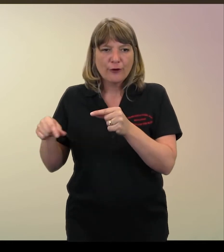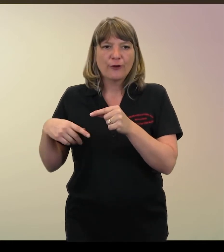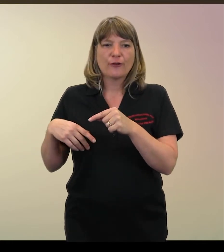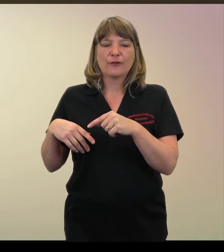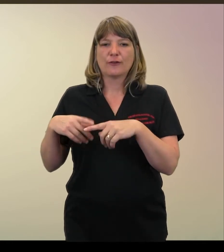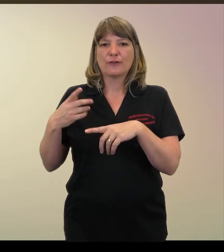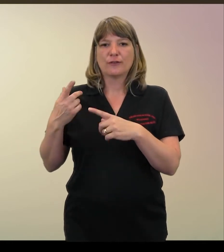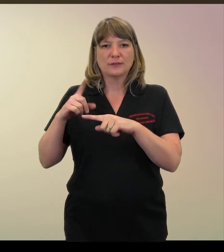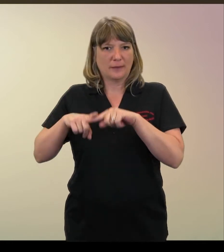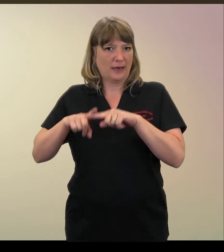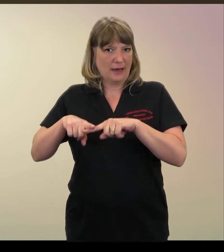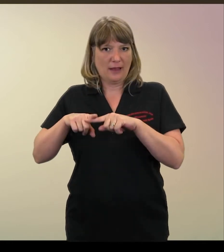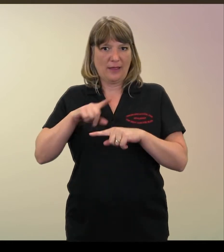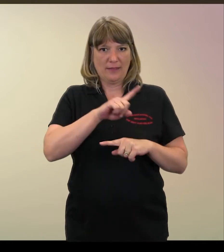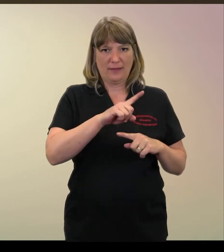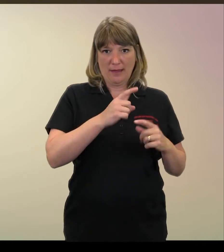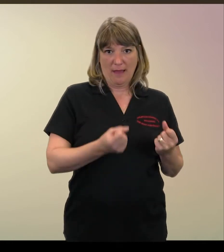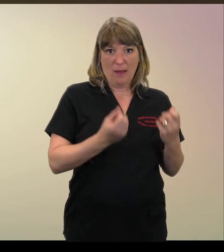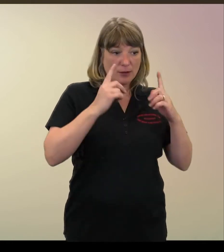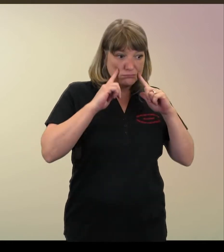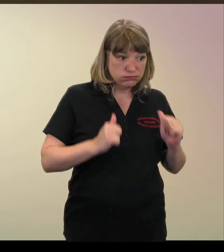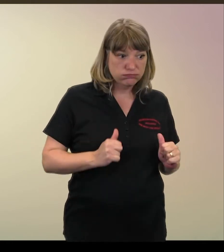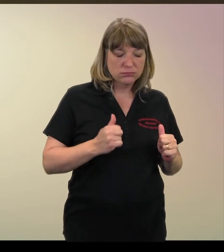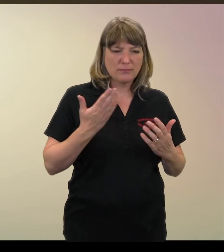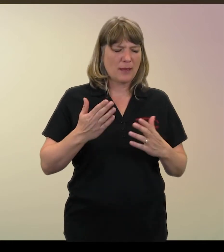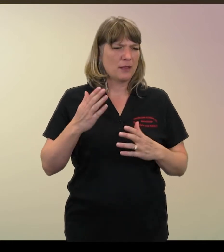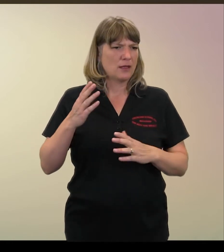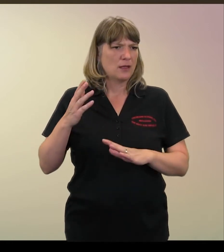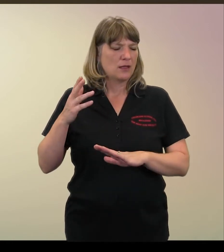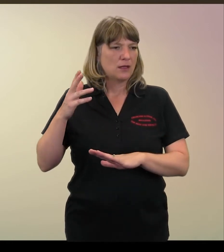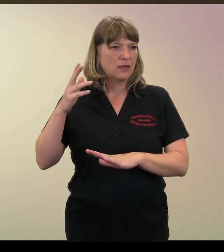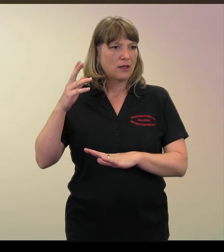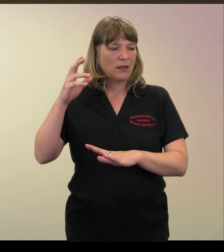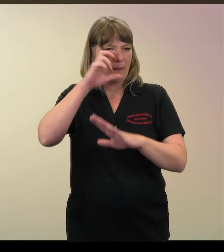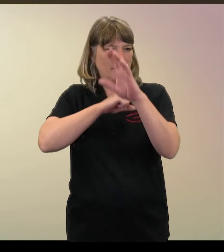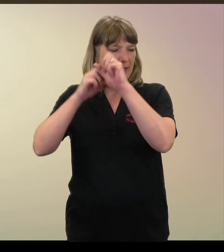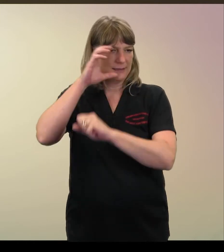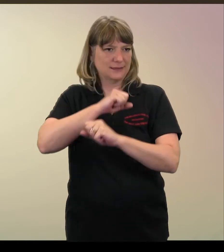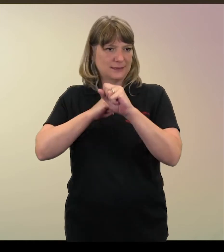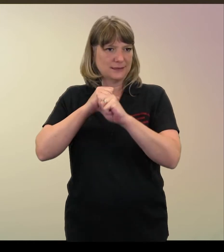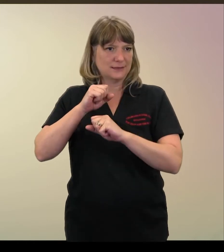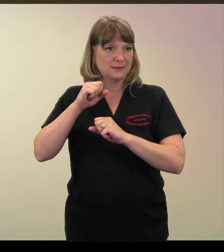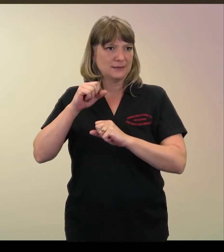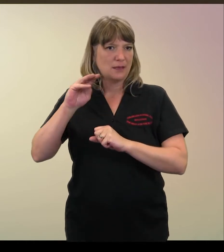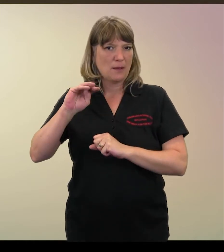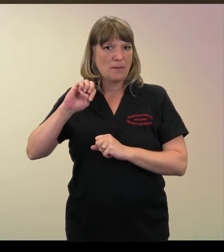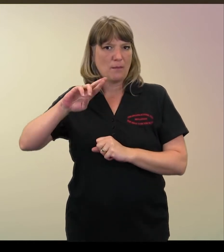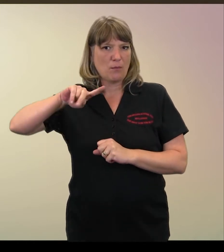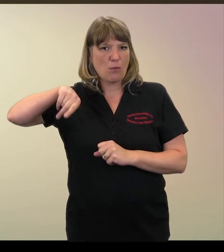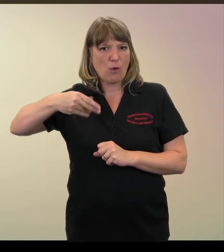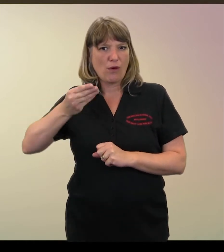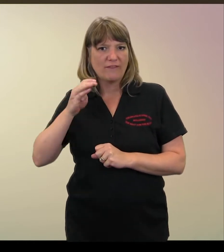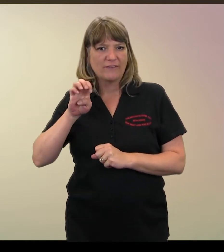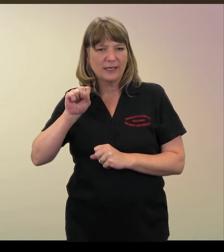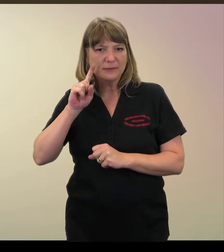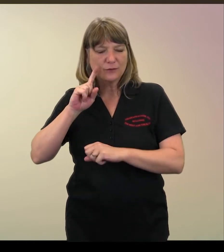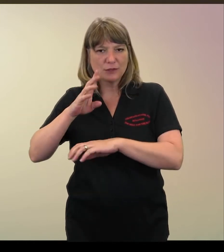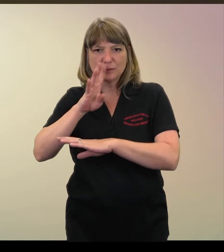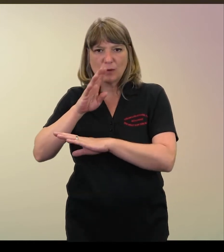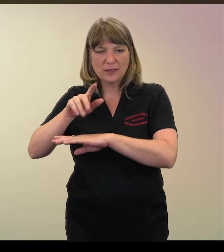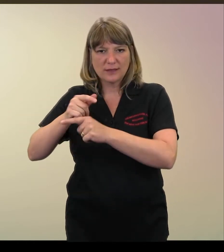grammar. Depending on their degree of hearing loss, they might miss particular morphemes in the spoken